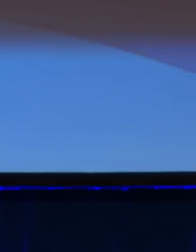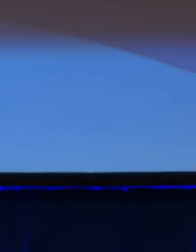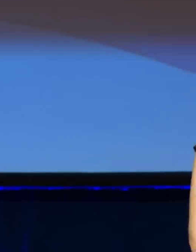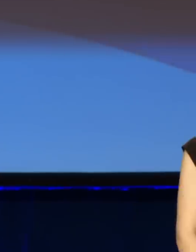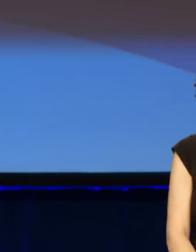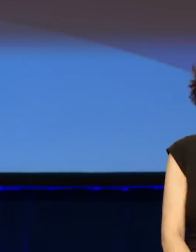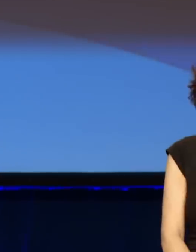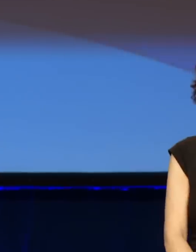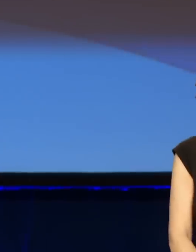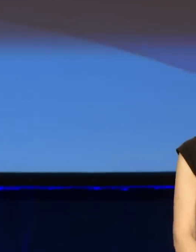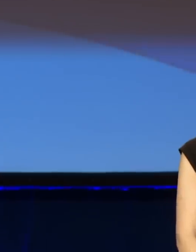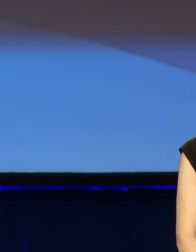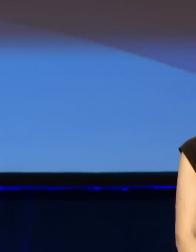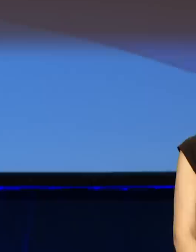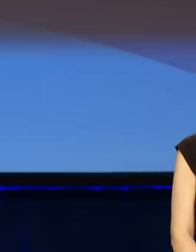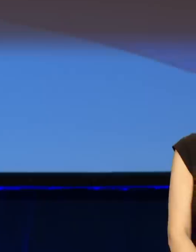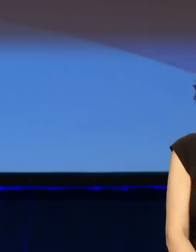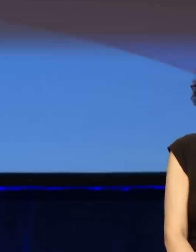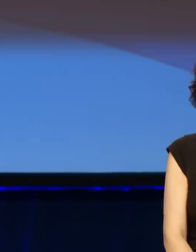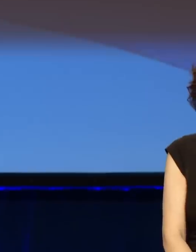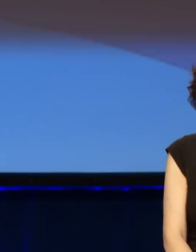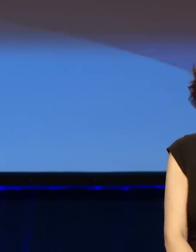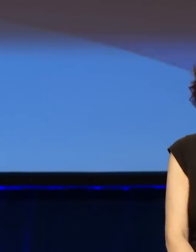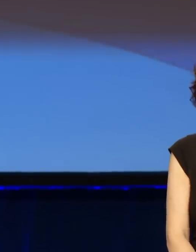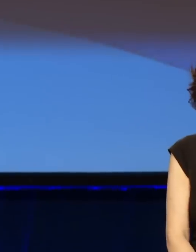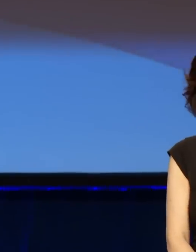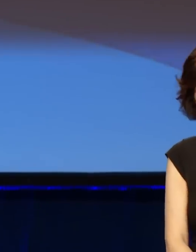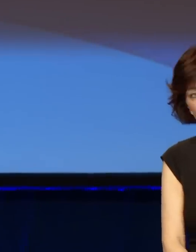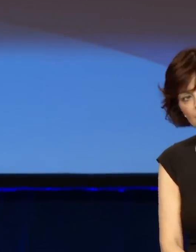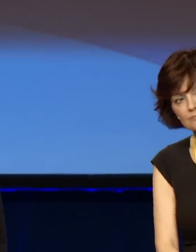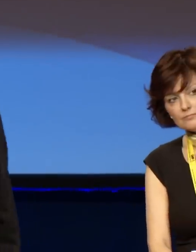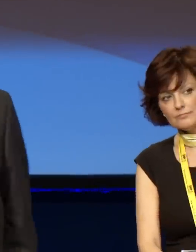That's it. Microphone just coming to you. Okay.